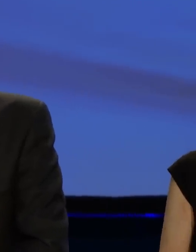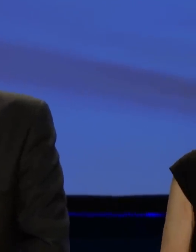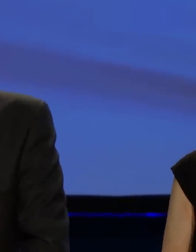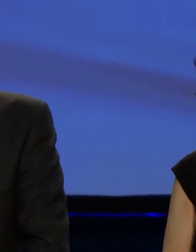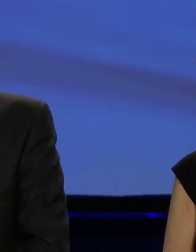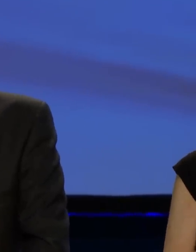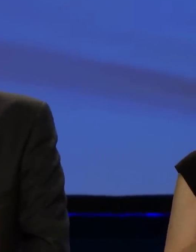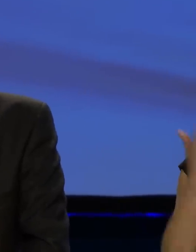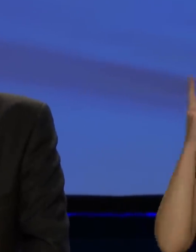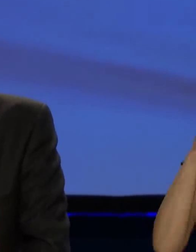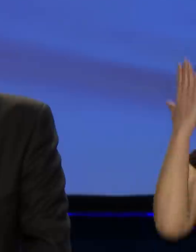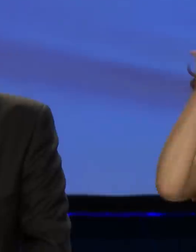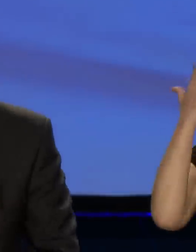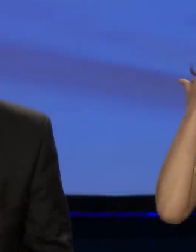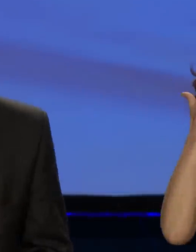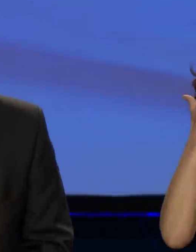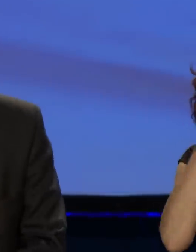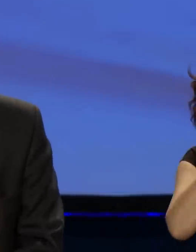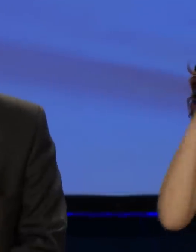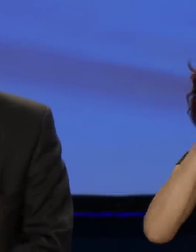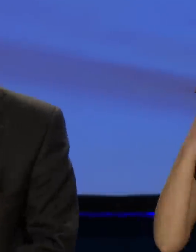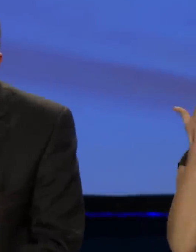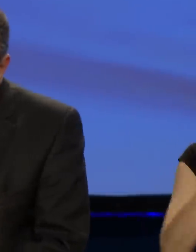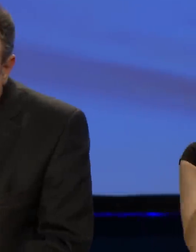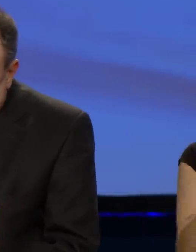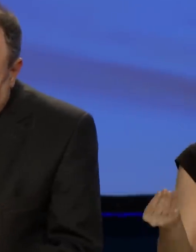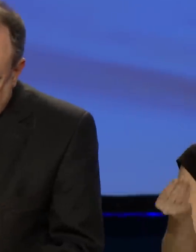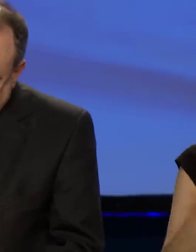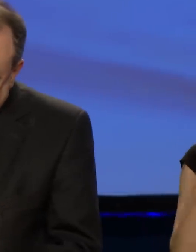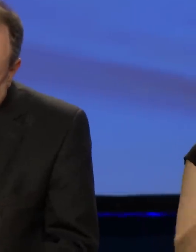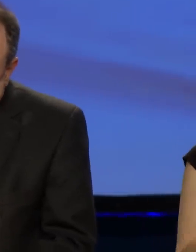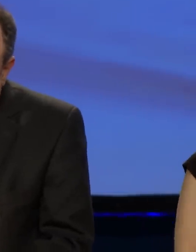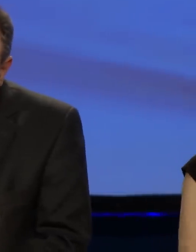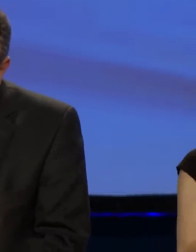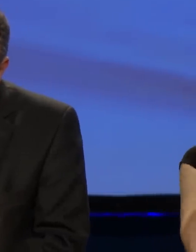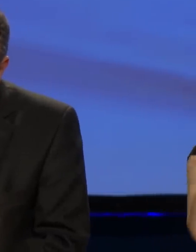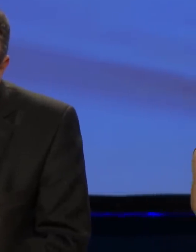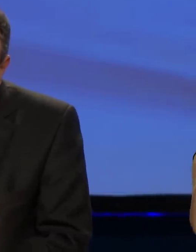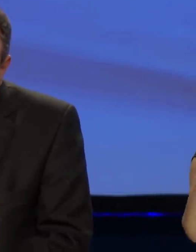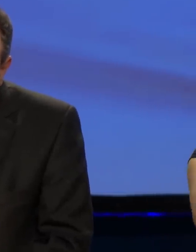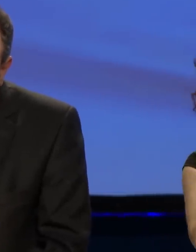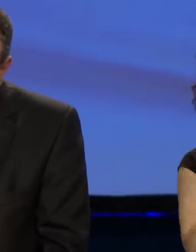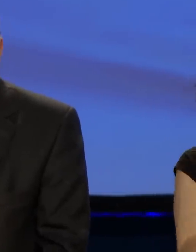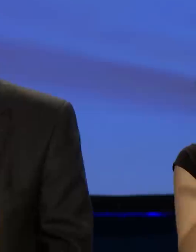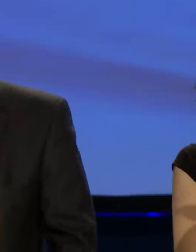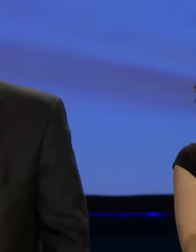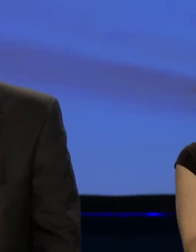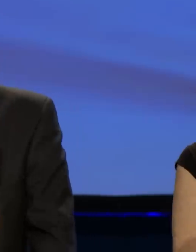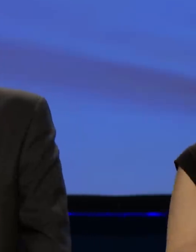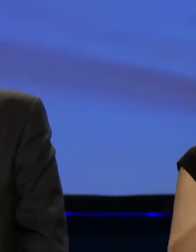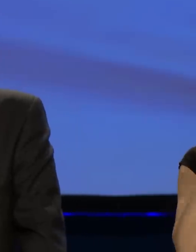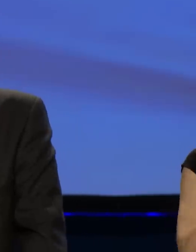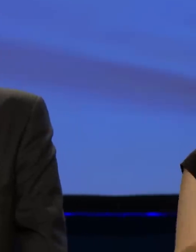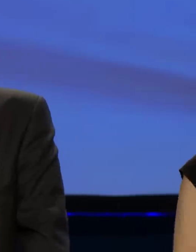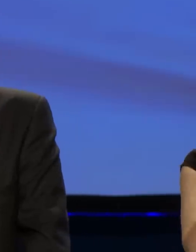The Dream Shall Never Die is top of the bestsellers list. That's true. It's also top